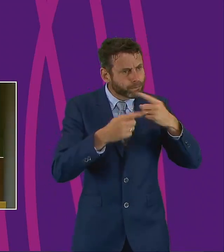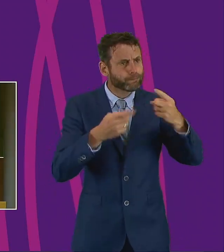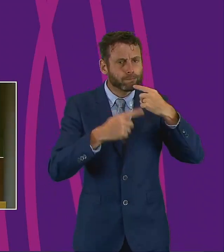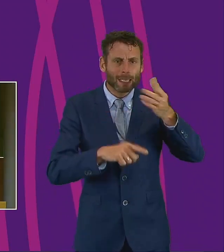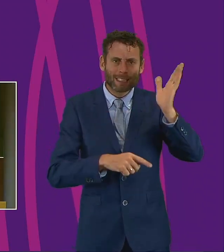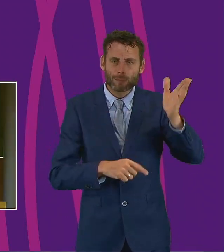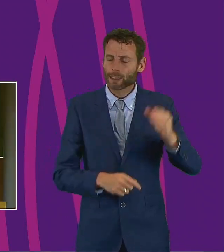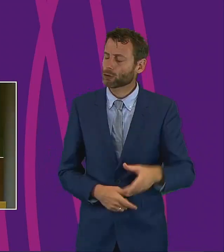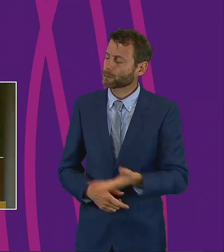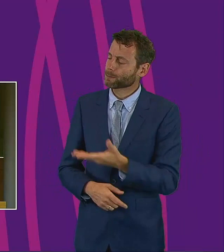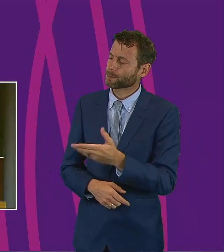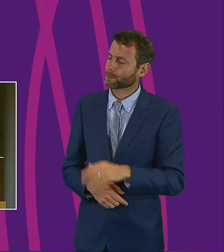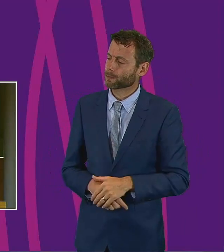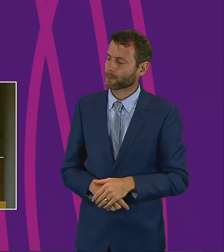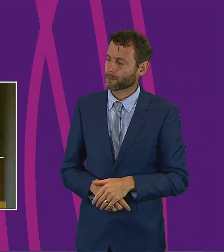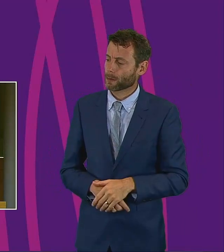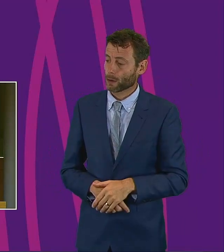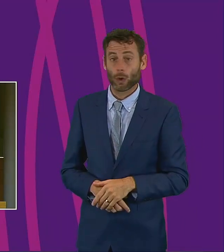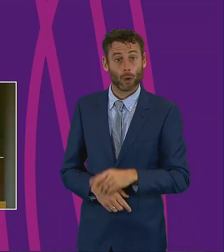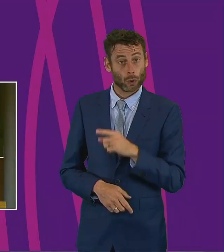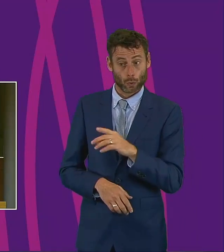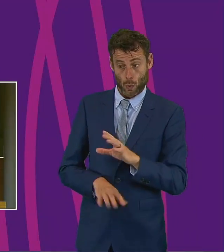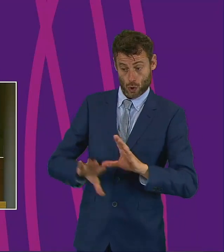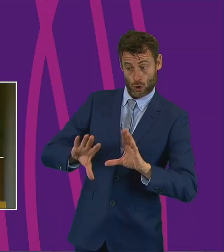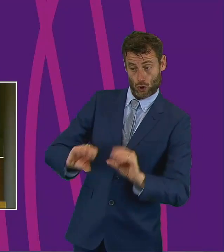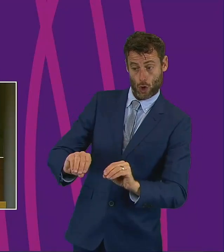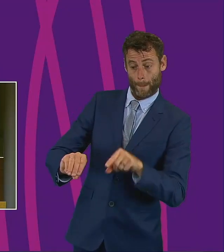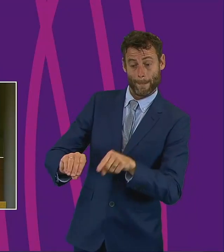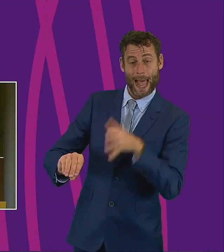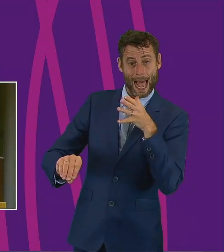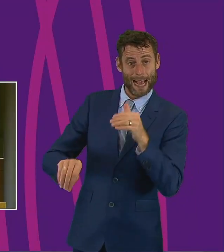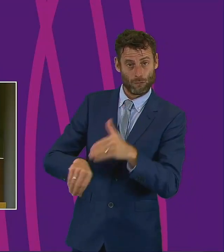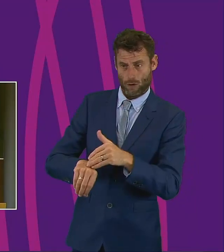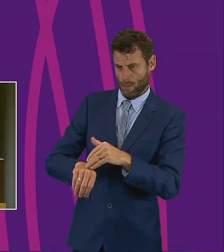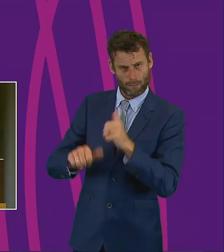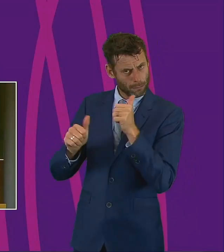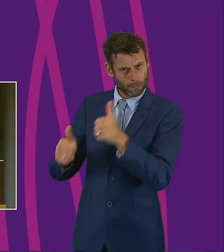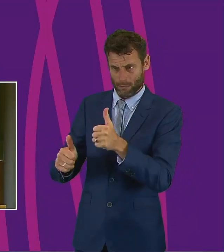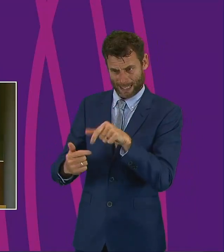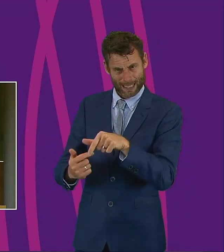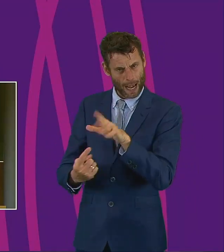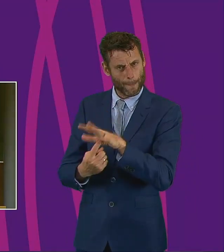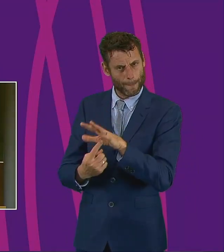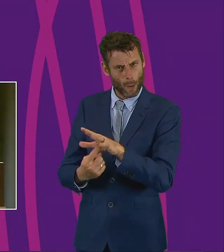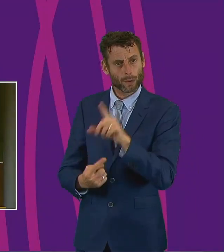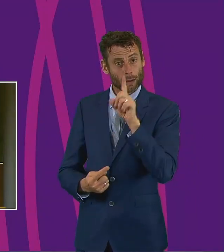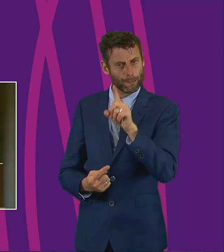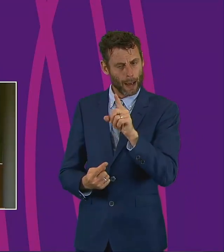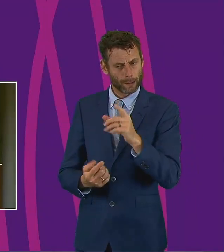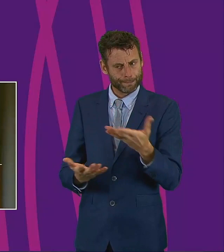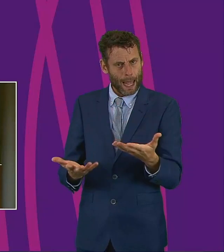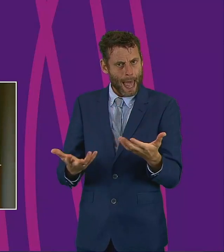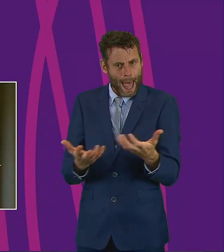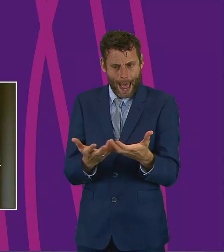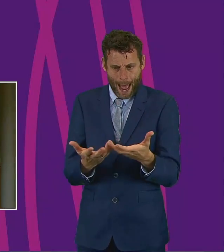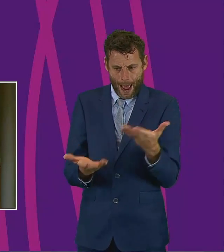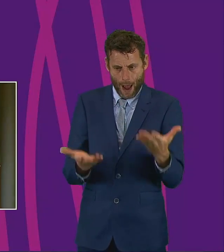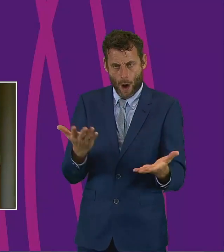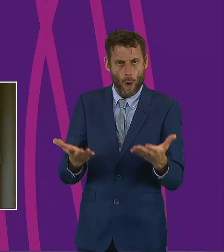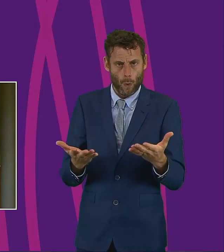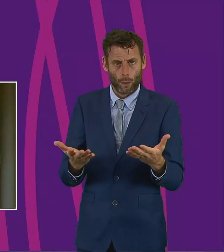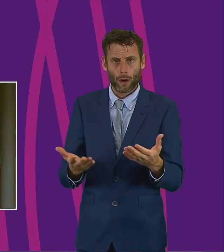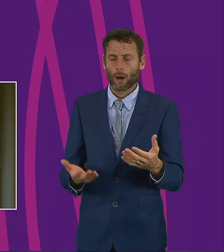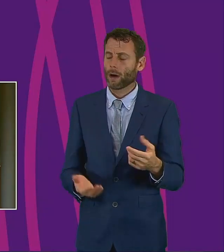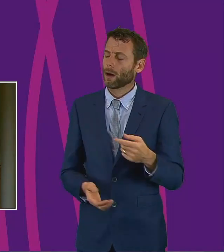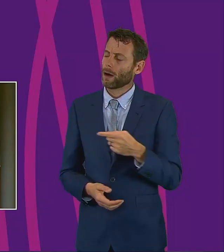Action on hate crime is welcome and important. However, it is clear that there's a serious problem with the stirring up hatred